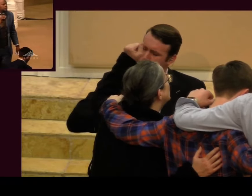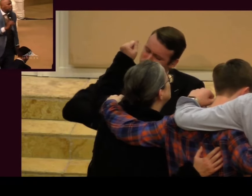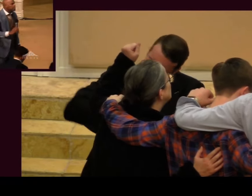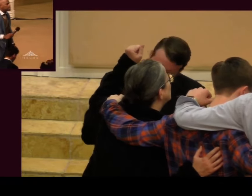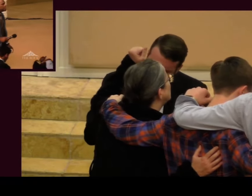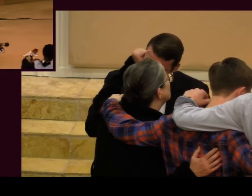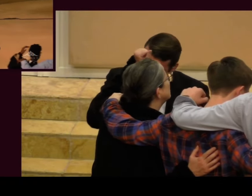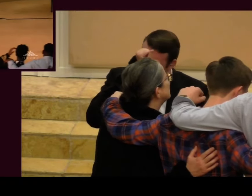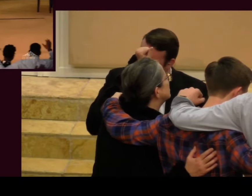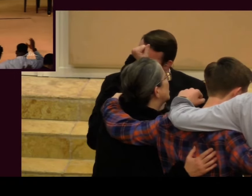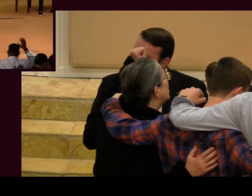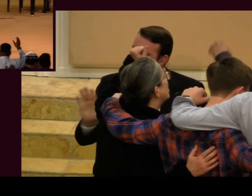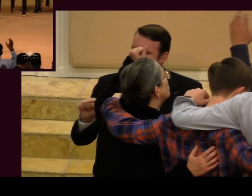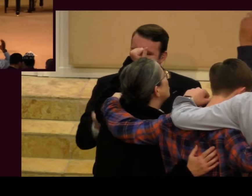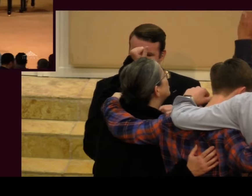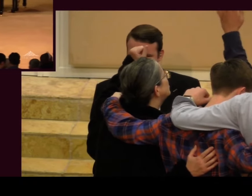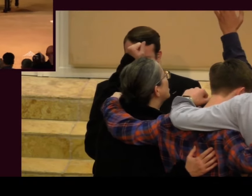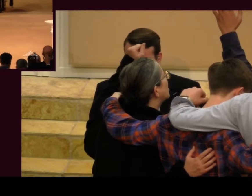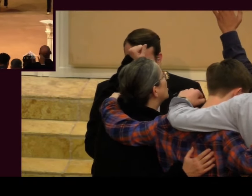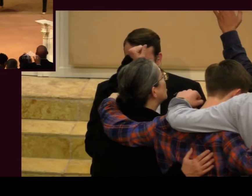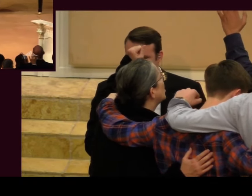feet.